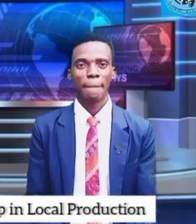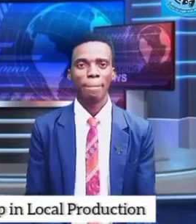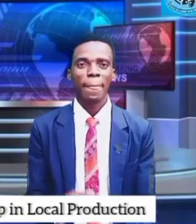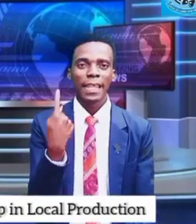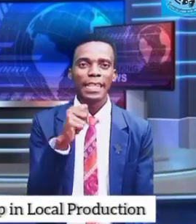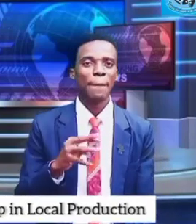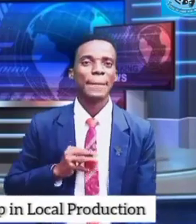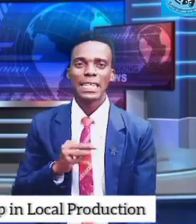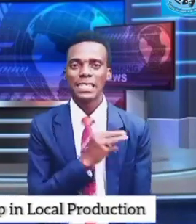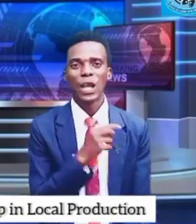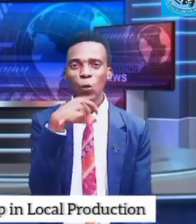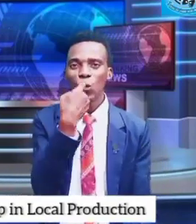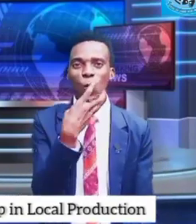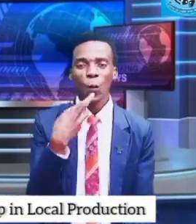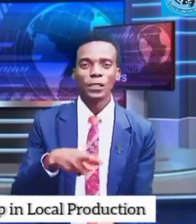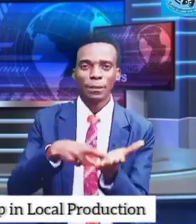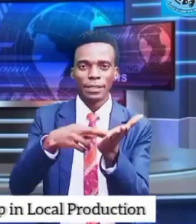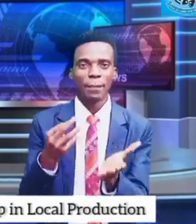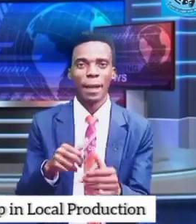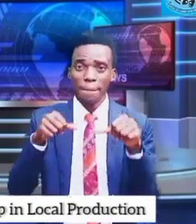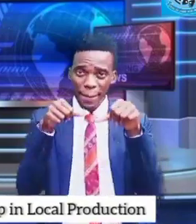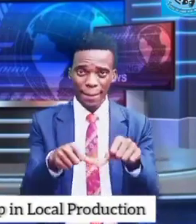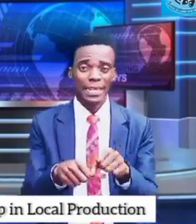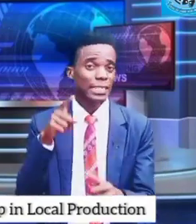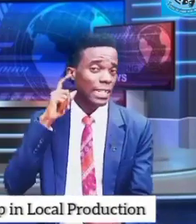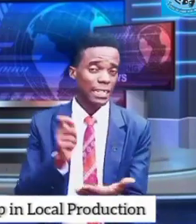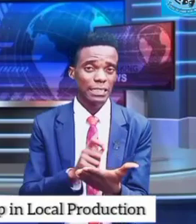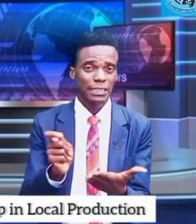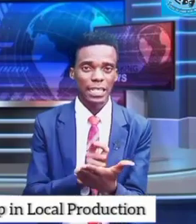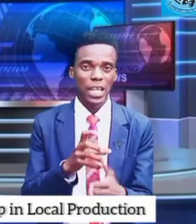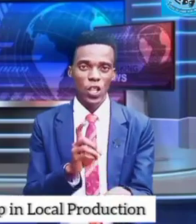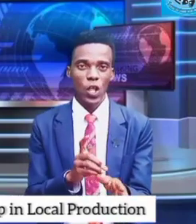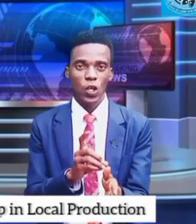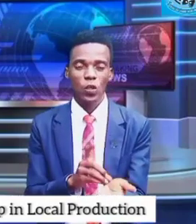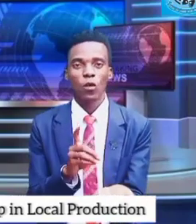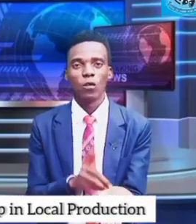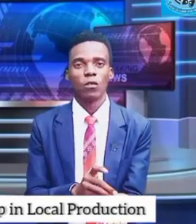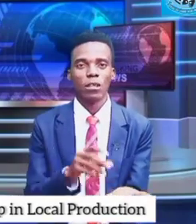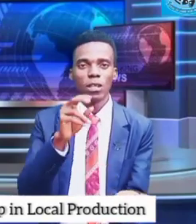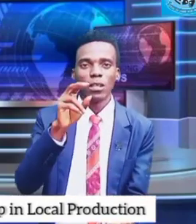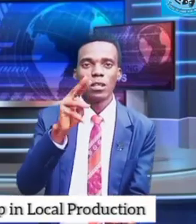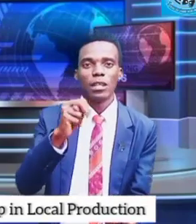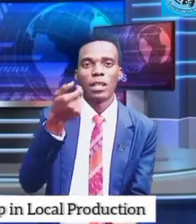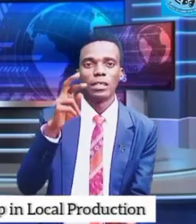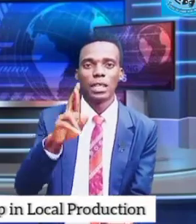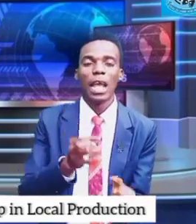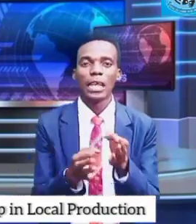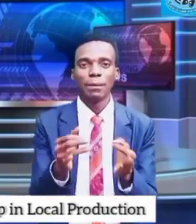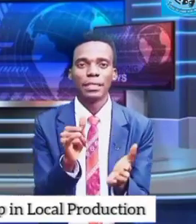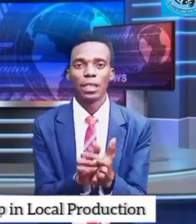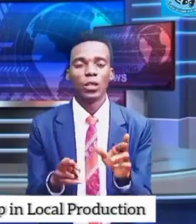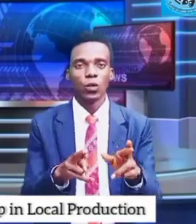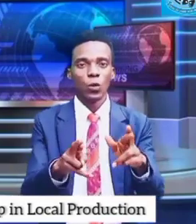The minister, who was represented by the Permanent Secretary, Dr. Nasser Gwazo, explained that roadmap